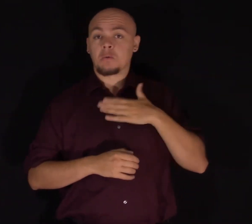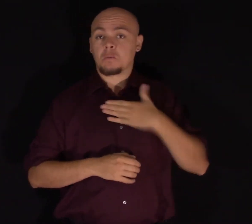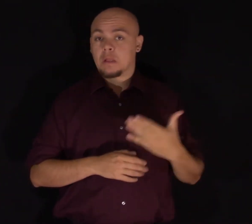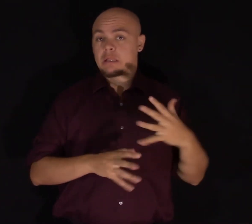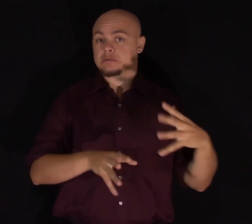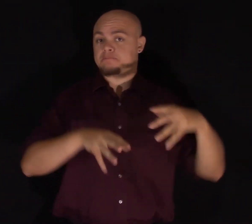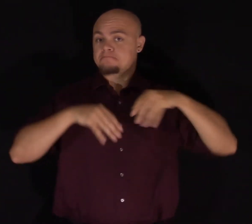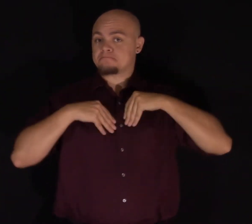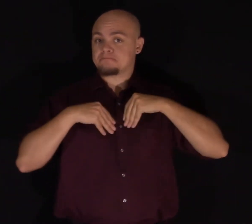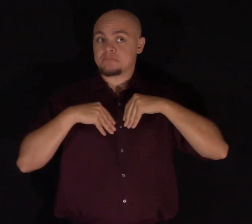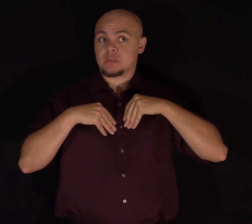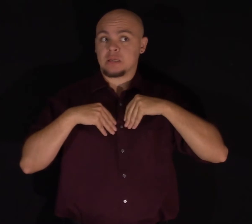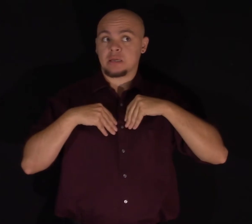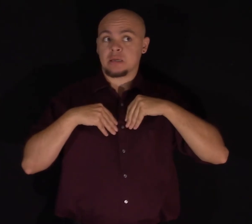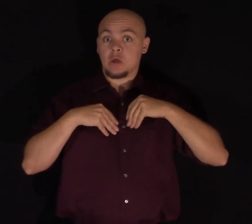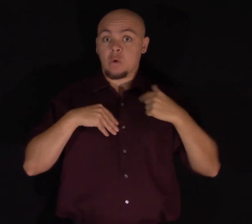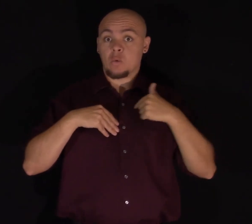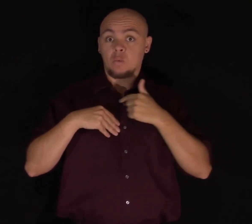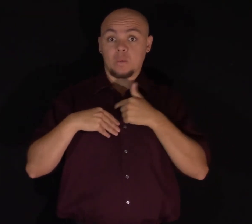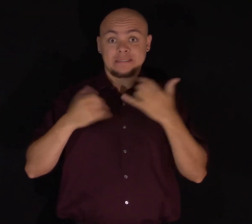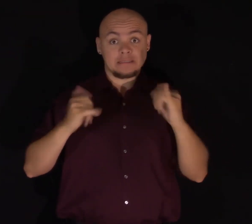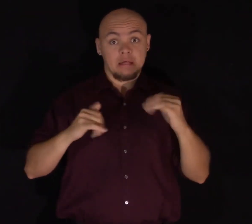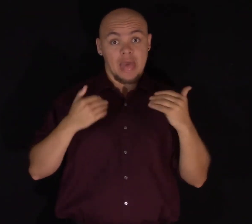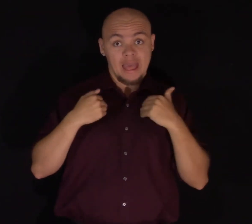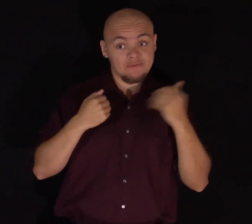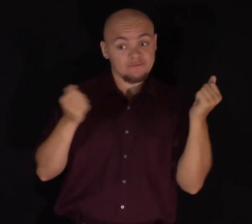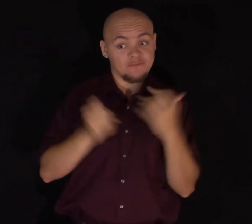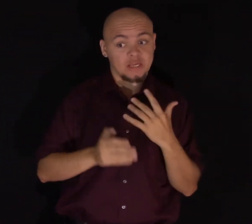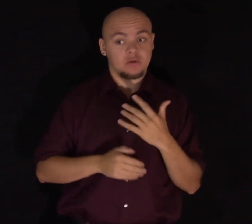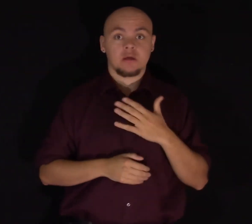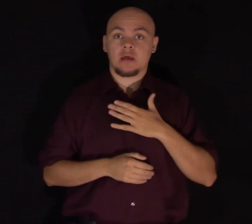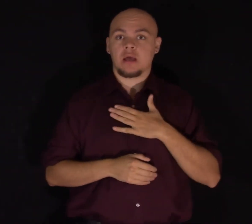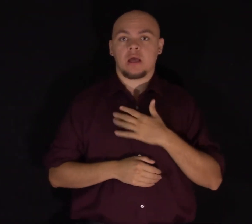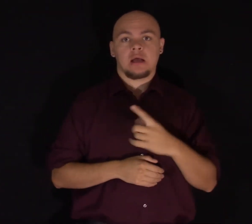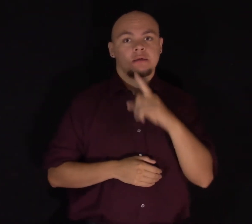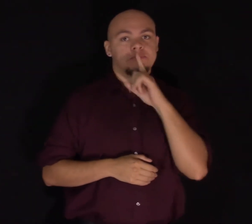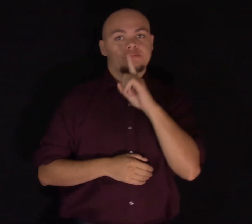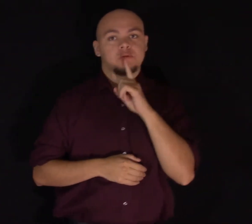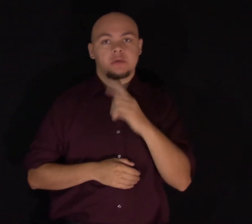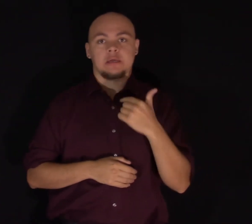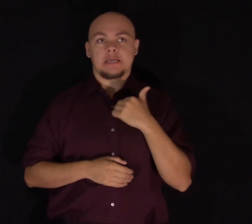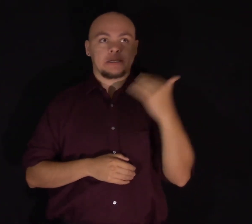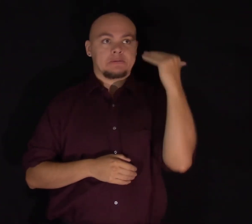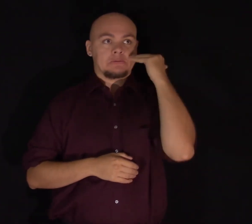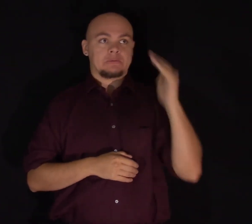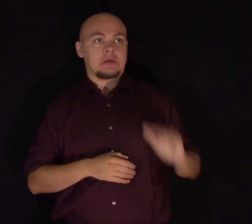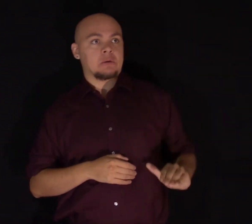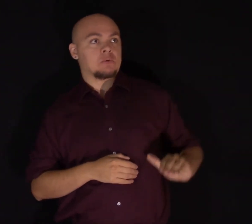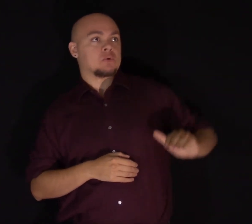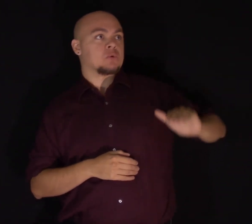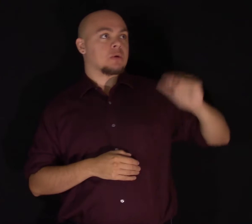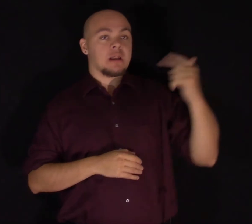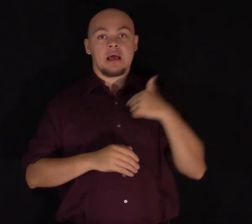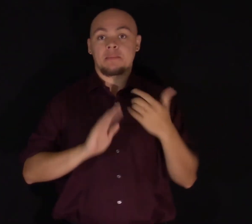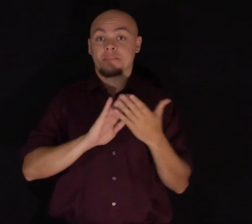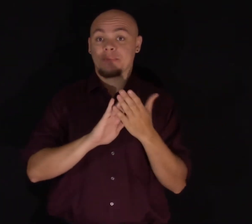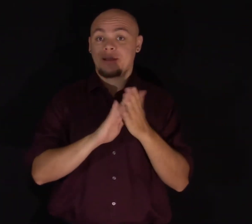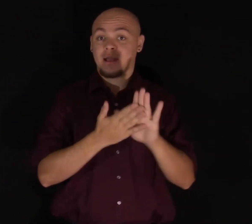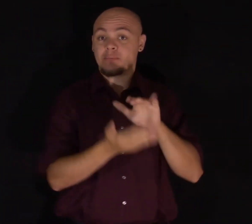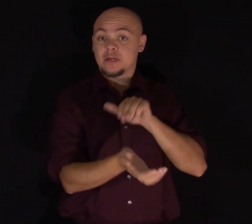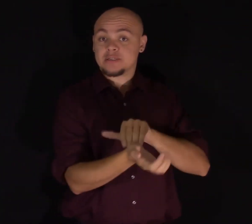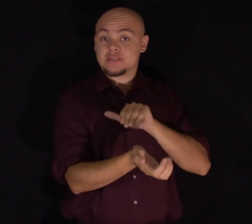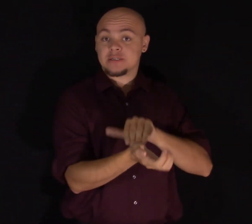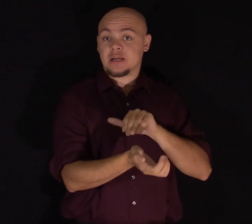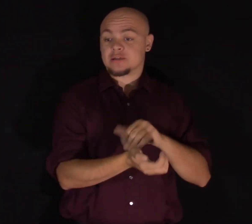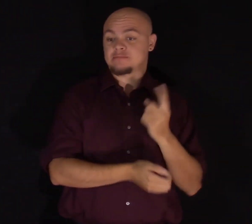without fear. Now let's talk about fear. I knew exactly what I wanted to be when I grew up. I was like, I'm gonna be a doctor. Dr. Luvvie